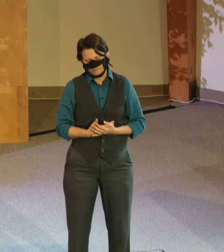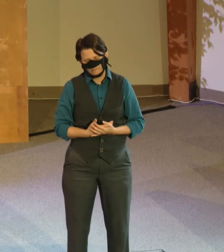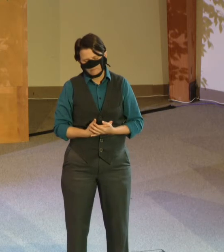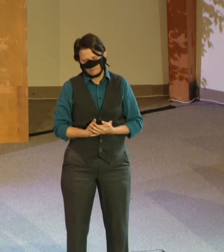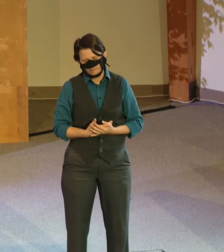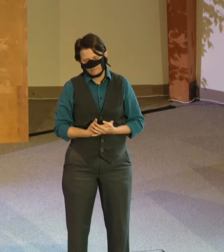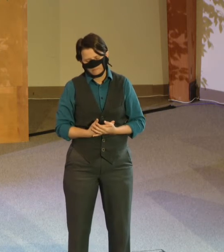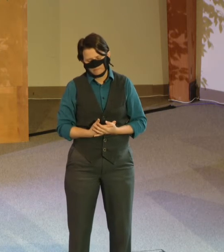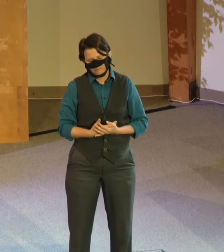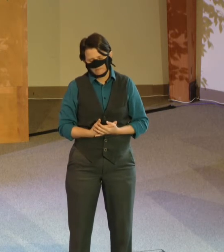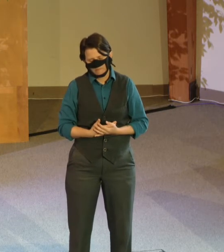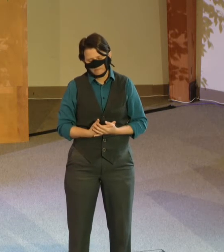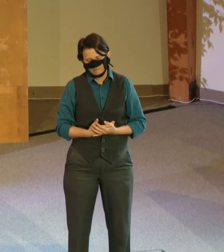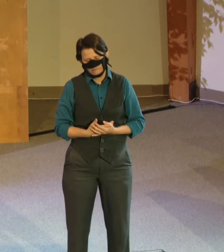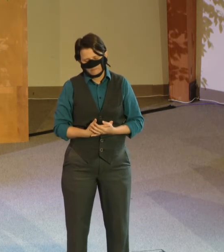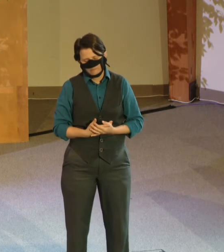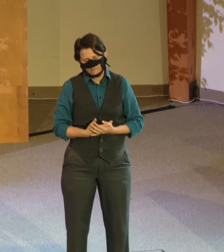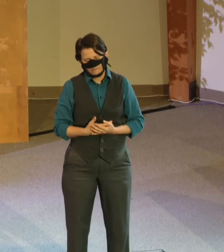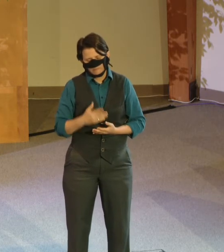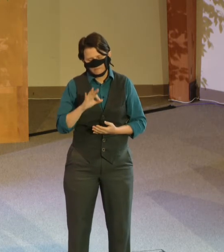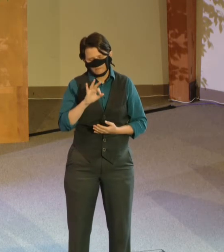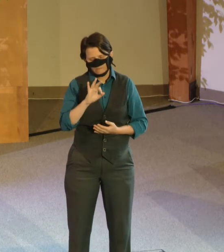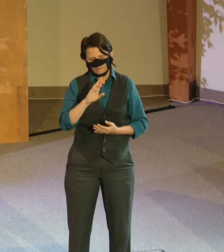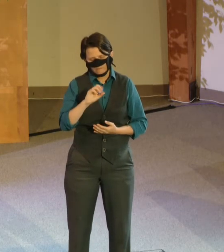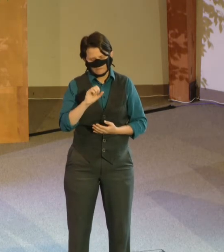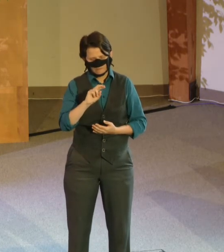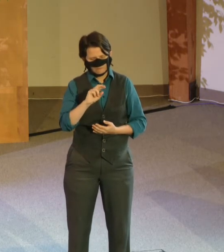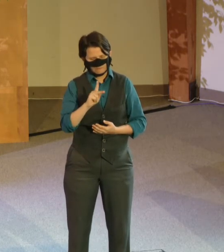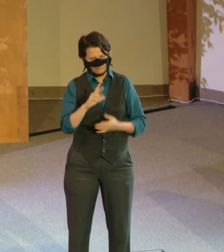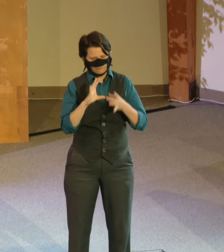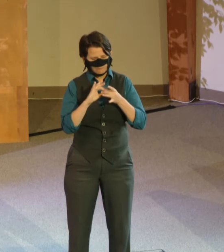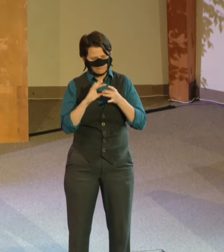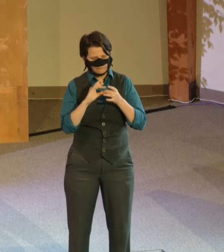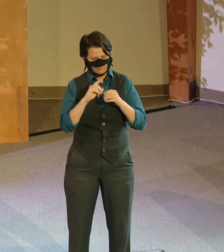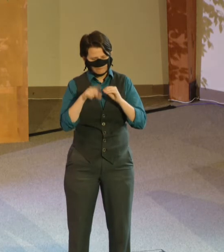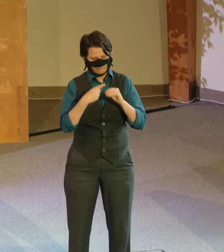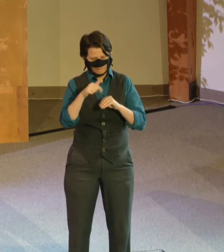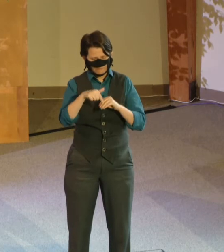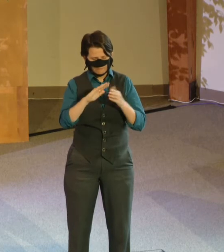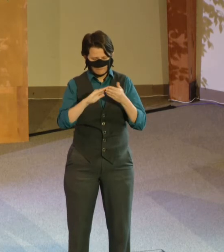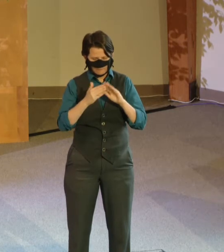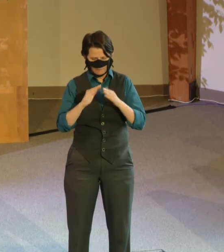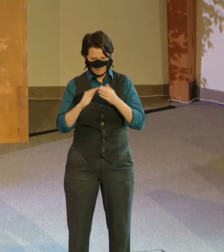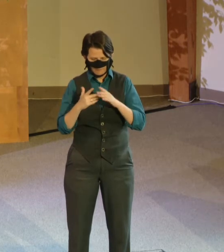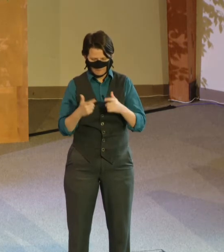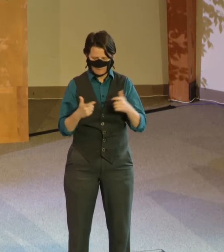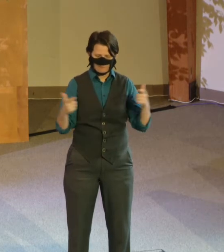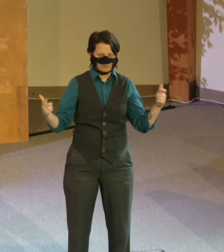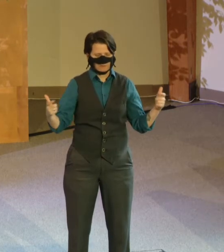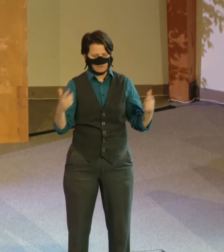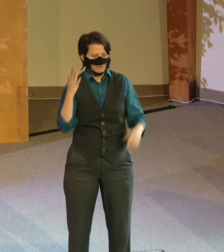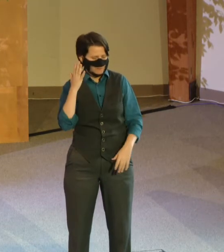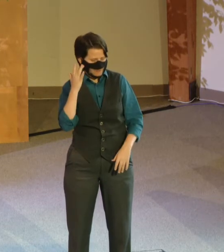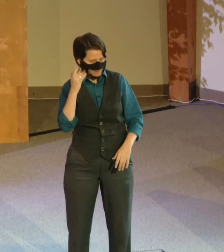Earlier, Frank Phelan spoke about why this community is as large as it is. And the answer is